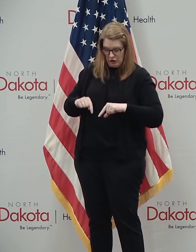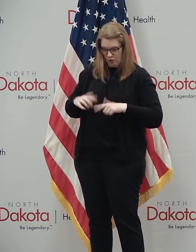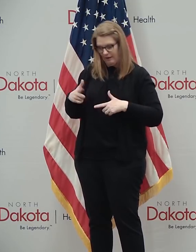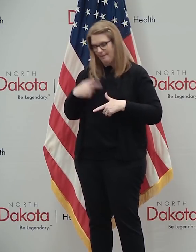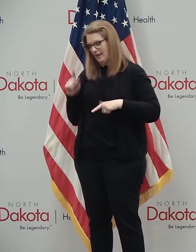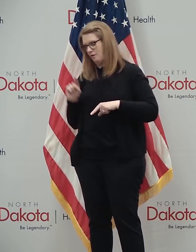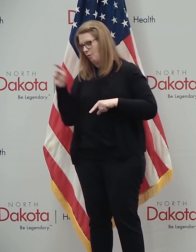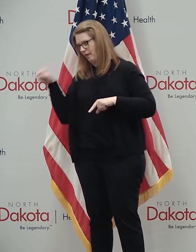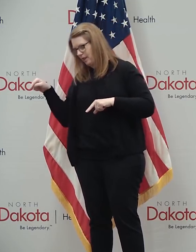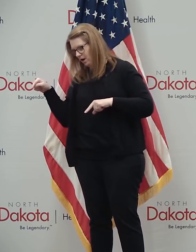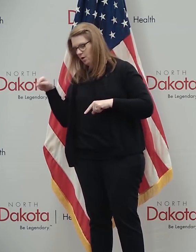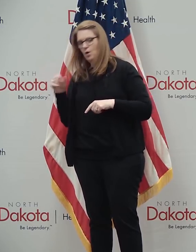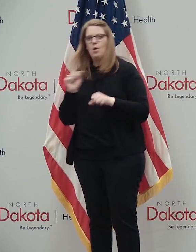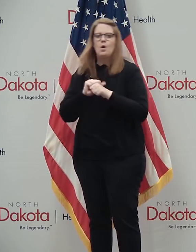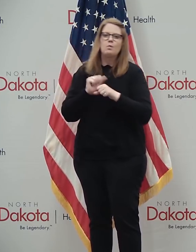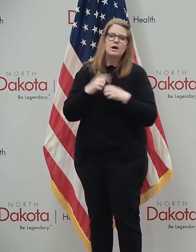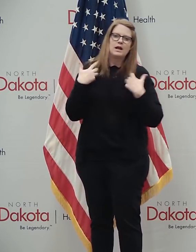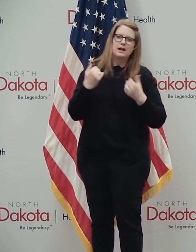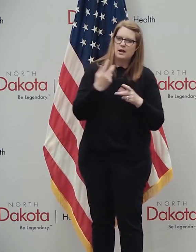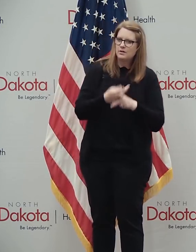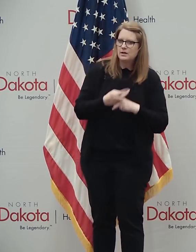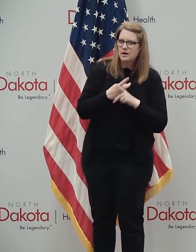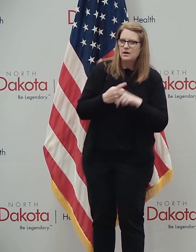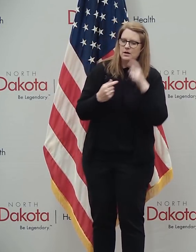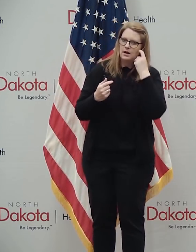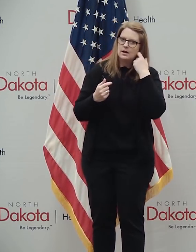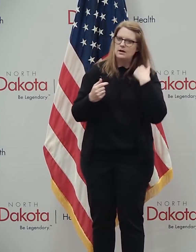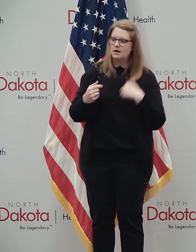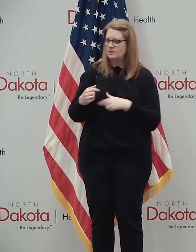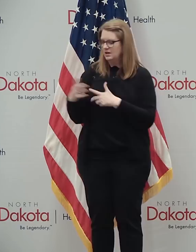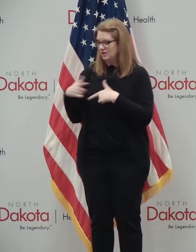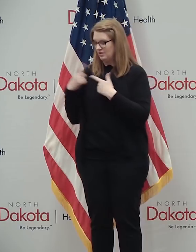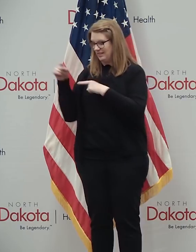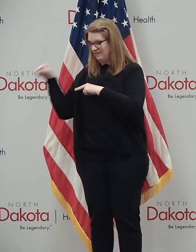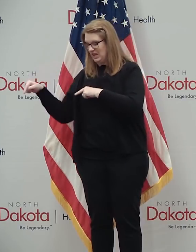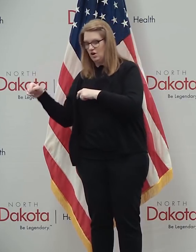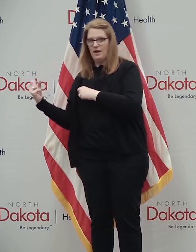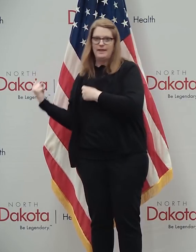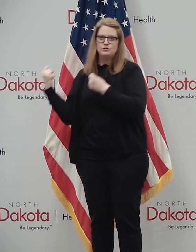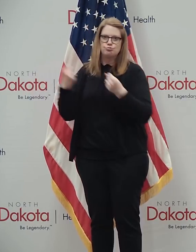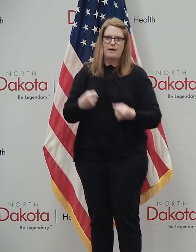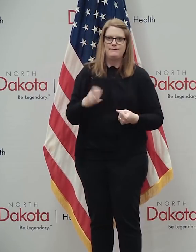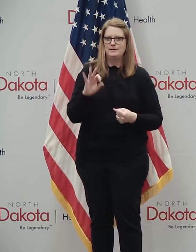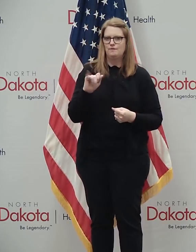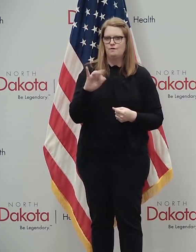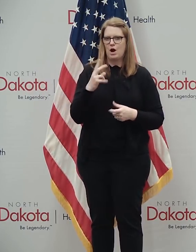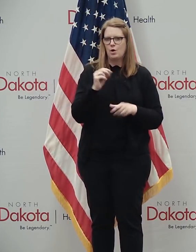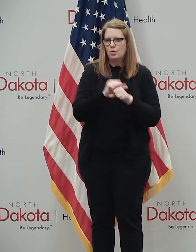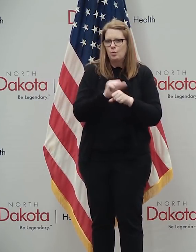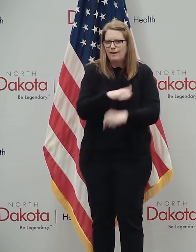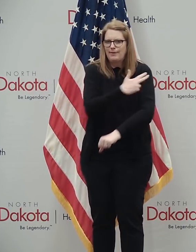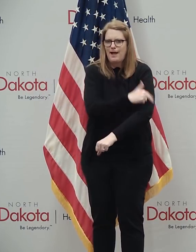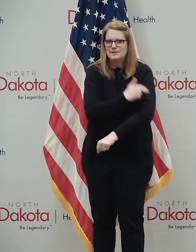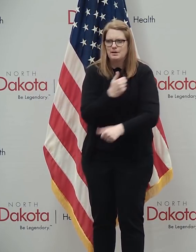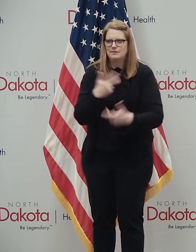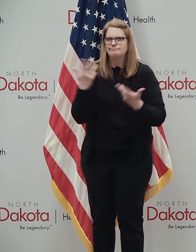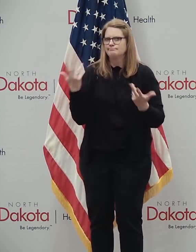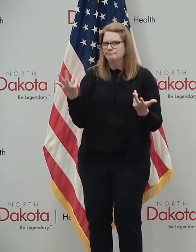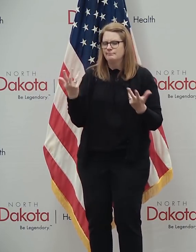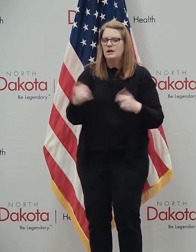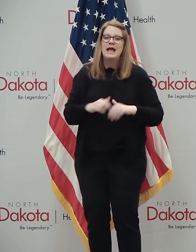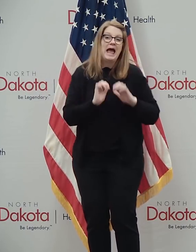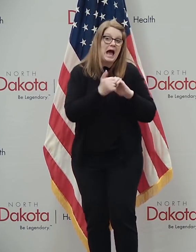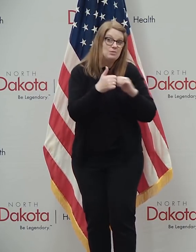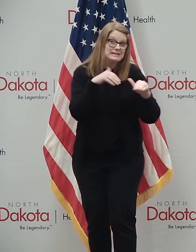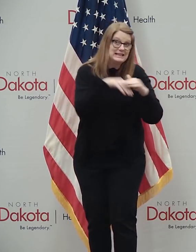in healthcare settings in one state and living in the other. As Chris just said, I mean, one of the ways it gets into these facilities is when